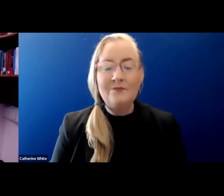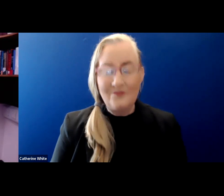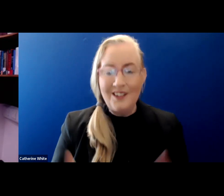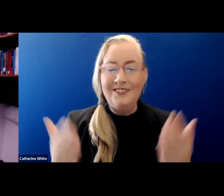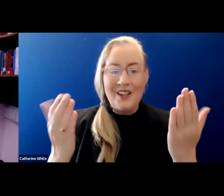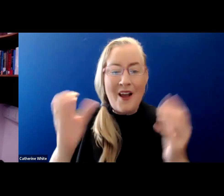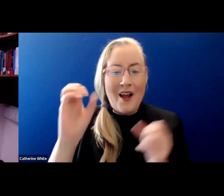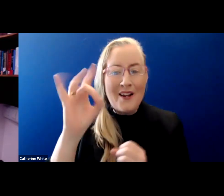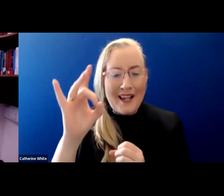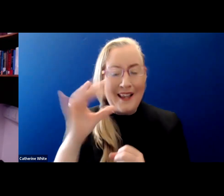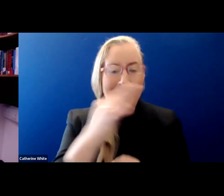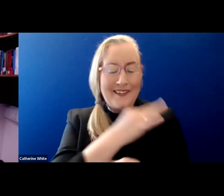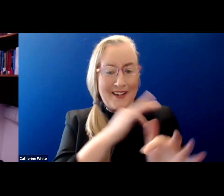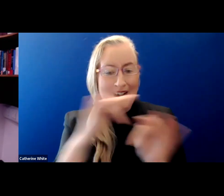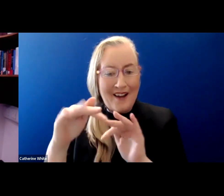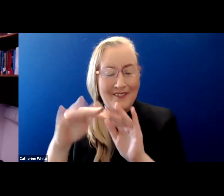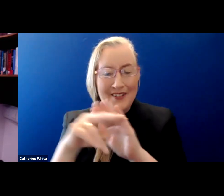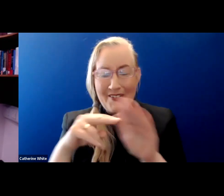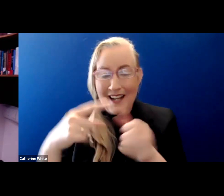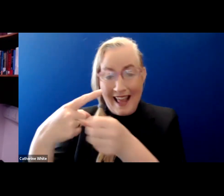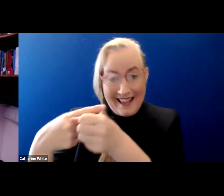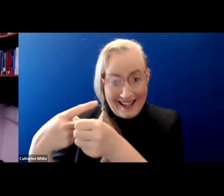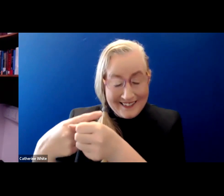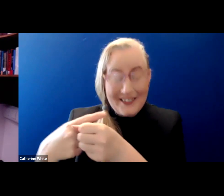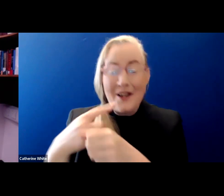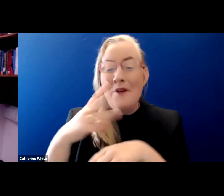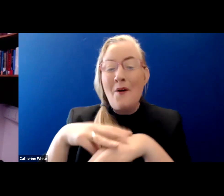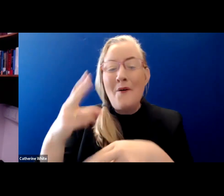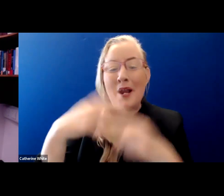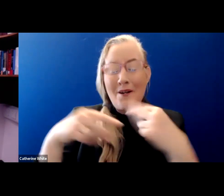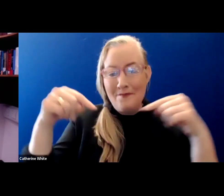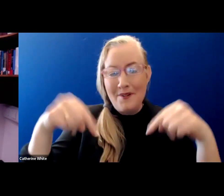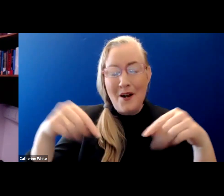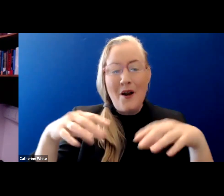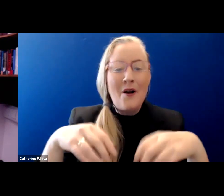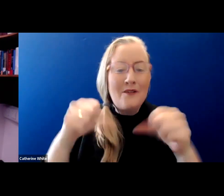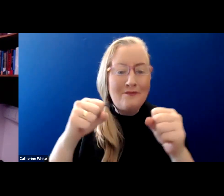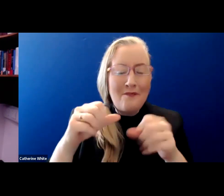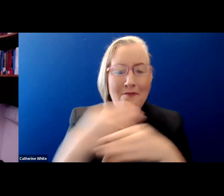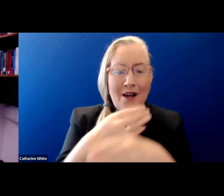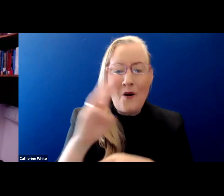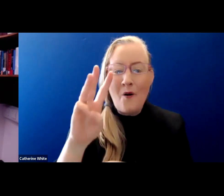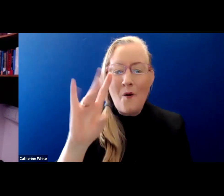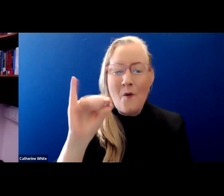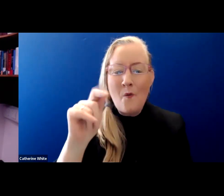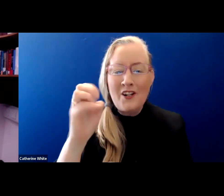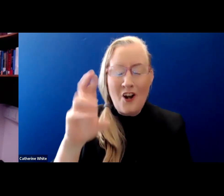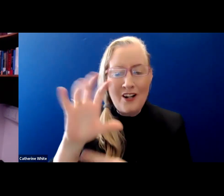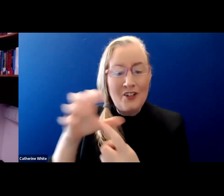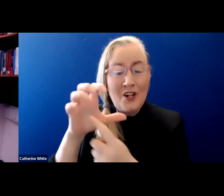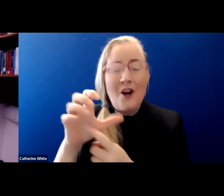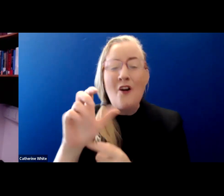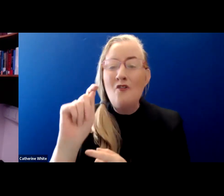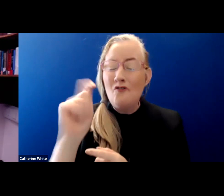Okay, good afternoon again. You're all very welcome to today's webinar hosted by the Whitaker Institute, exploring recent